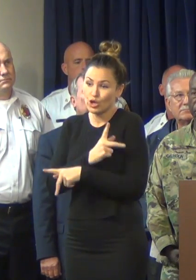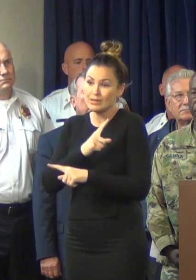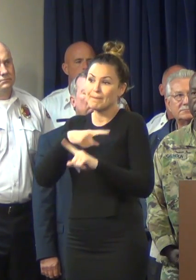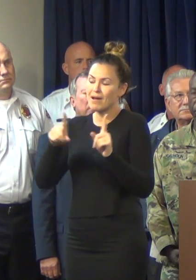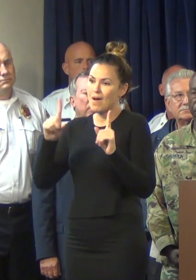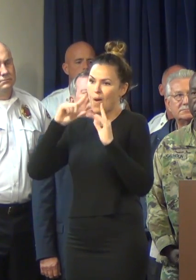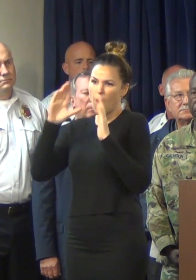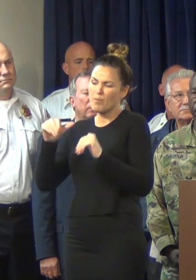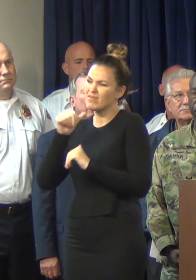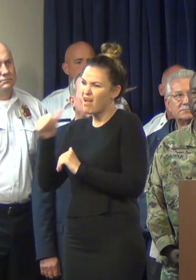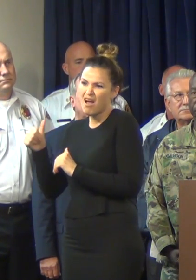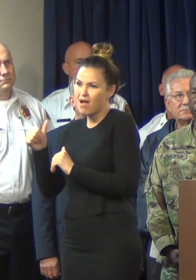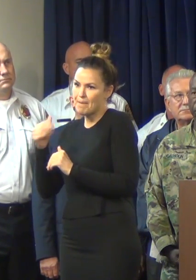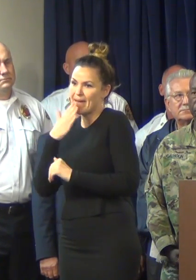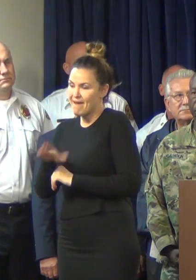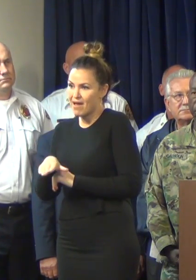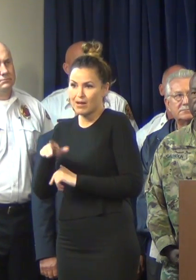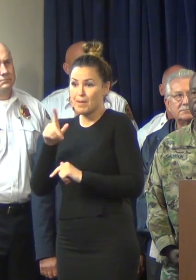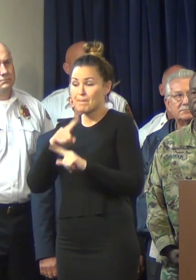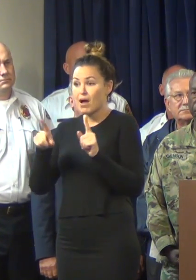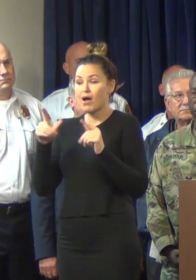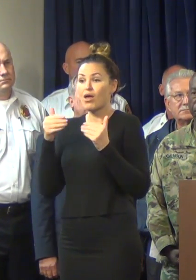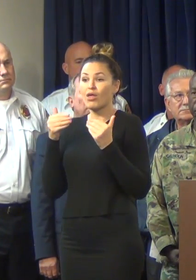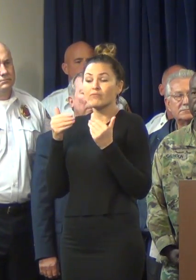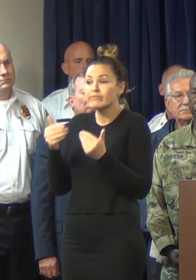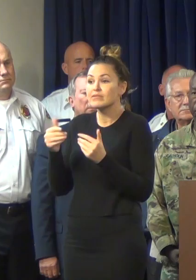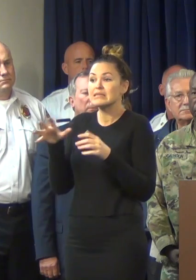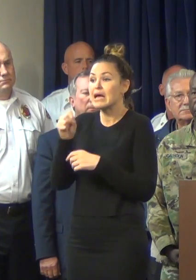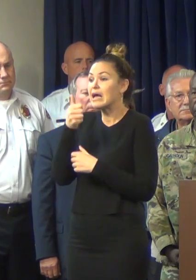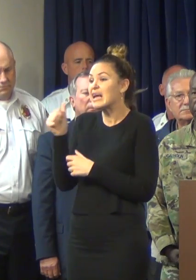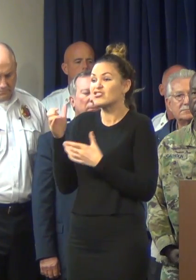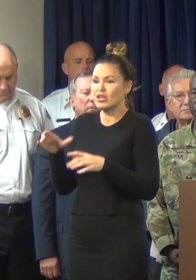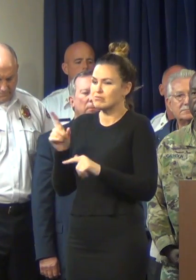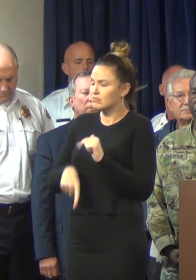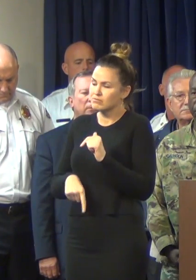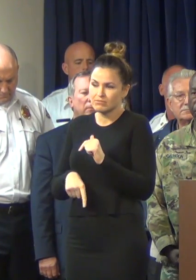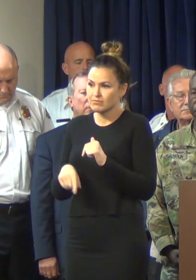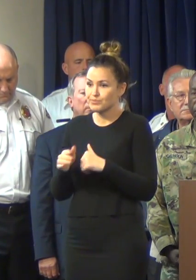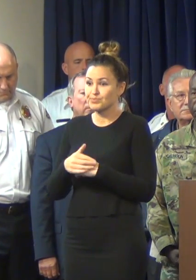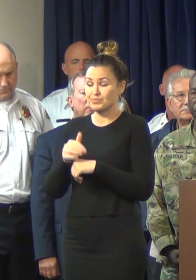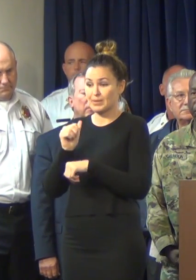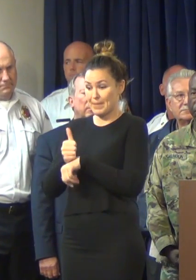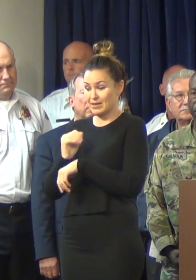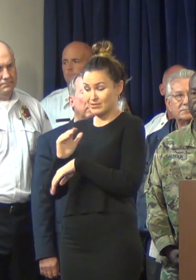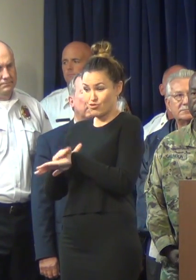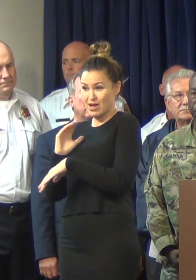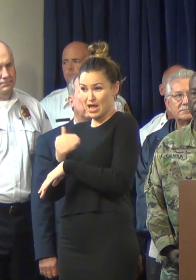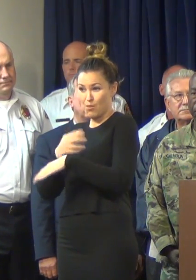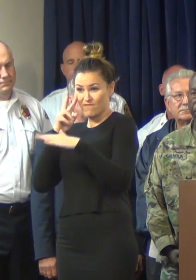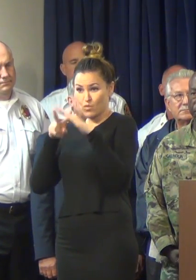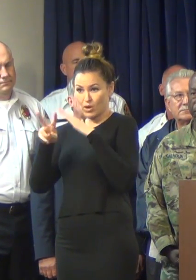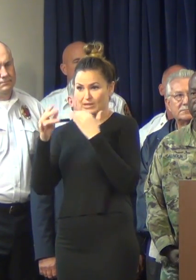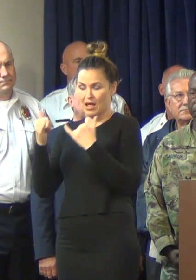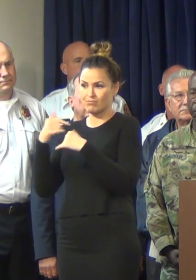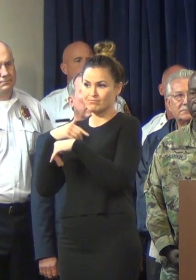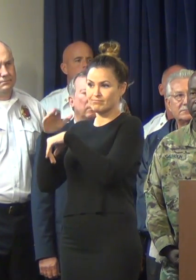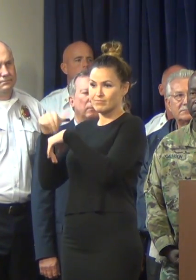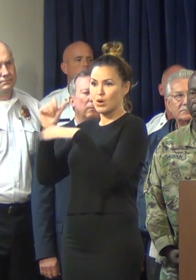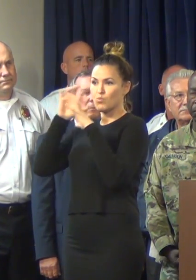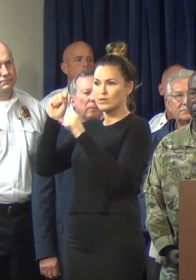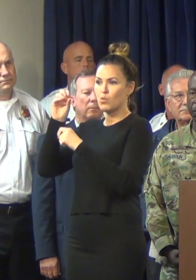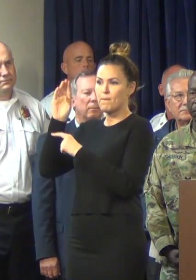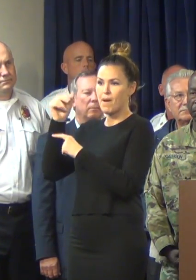for the best, and we cannot take any chances. Based on the current forecast, I have now requested of President Obama to declare